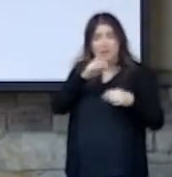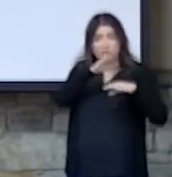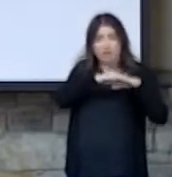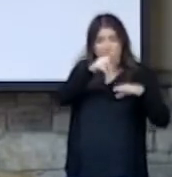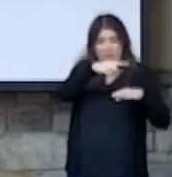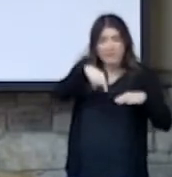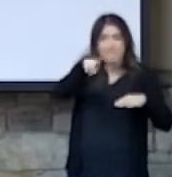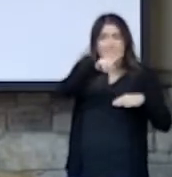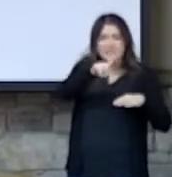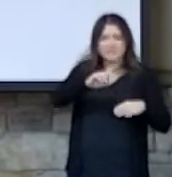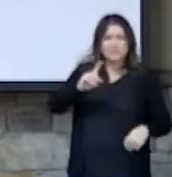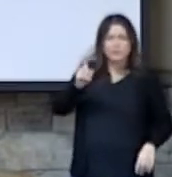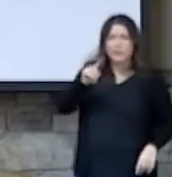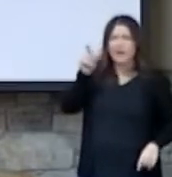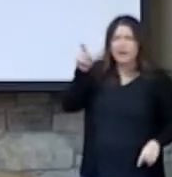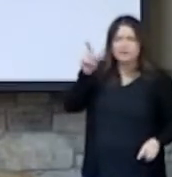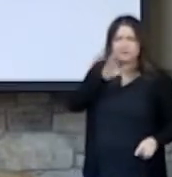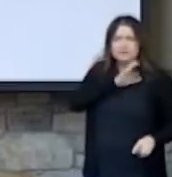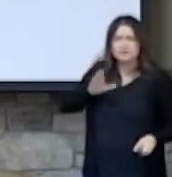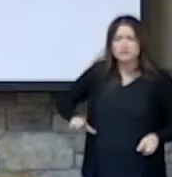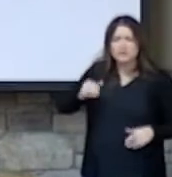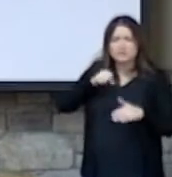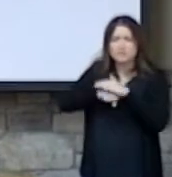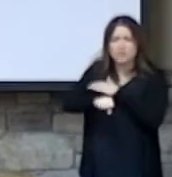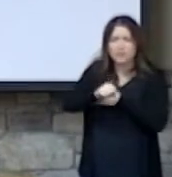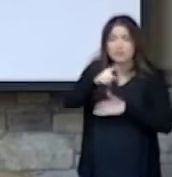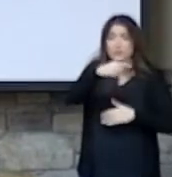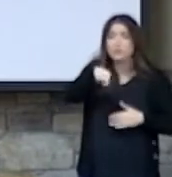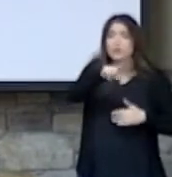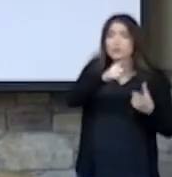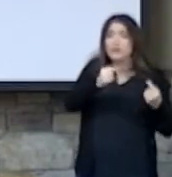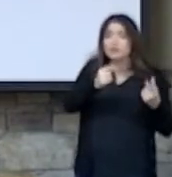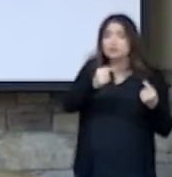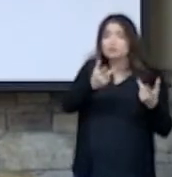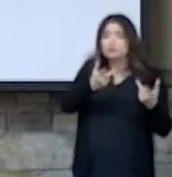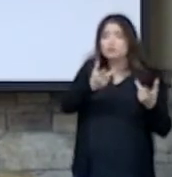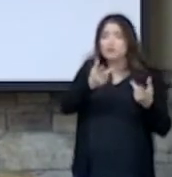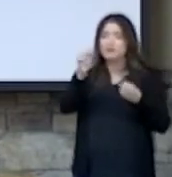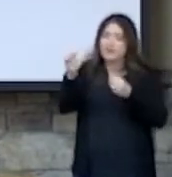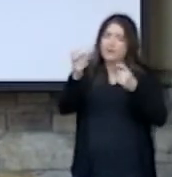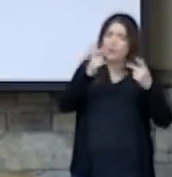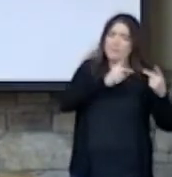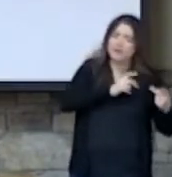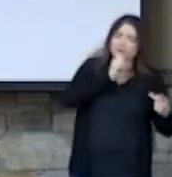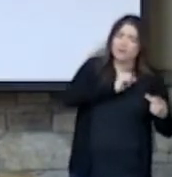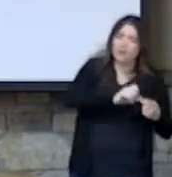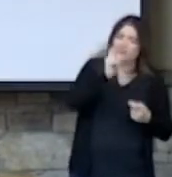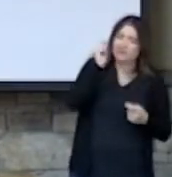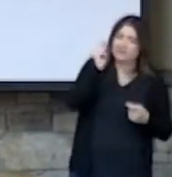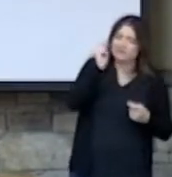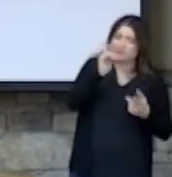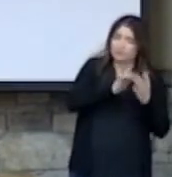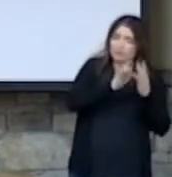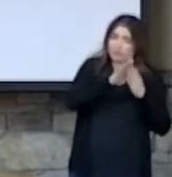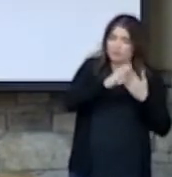them, where is this Christ to be born? What do? They go back to the Old Testament scriptures, don't they? They go back to the